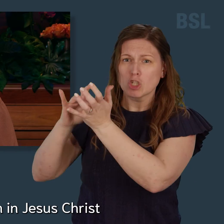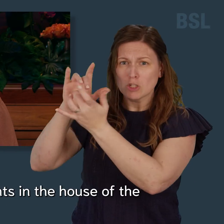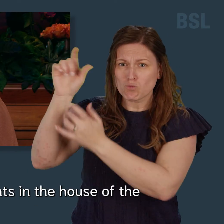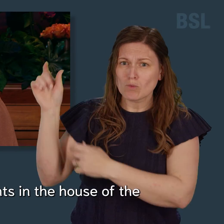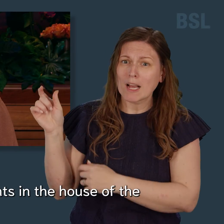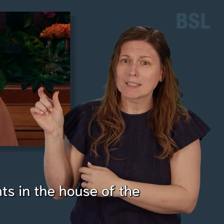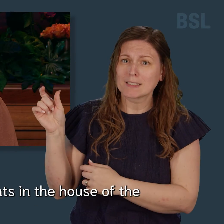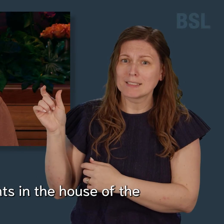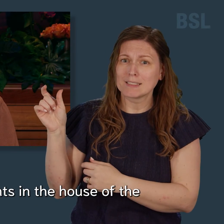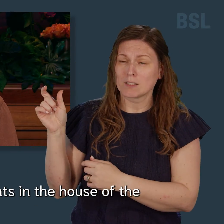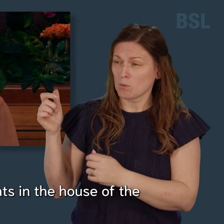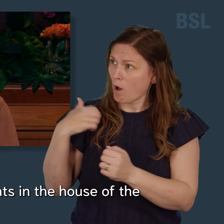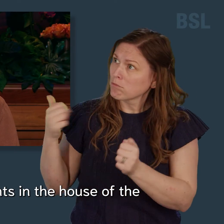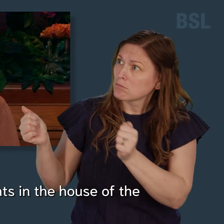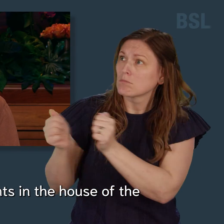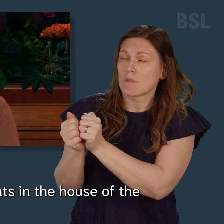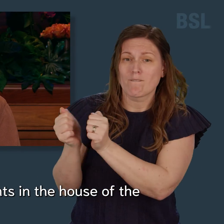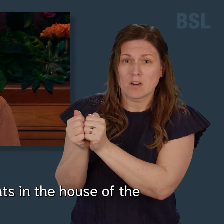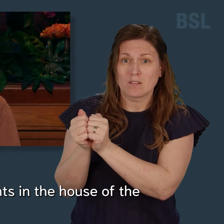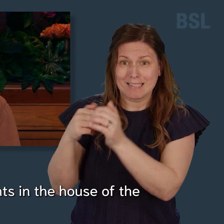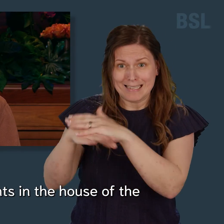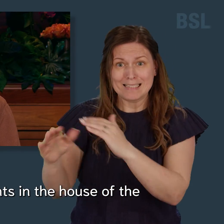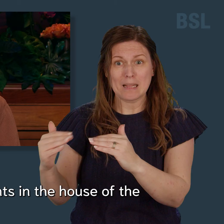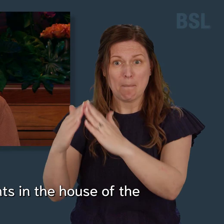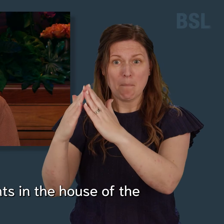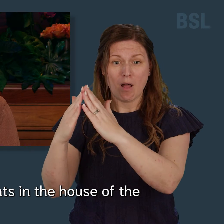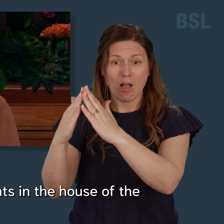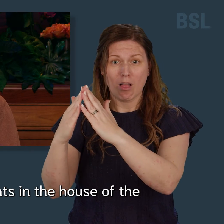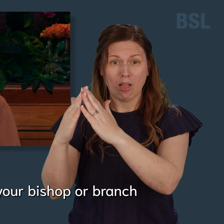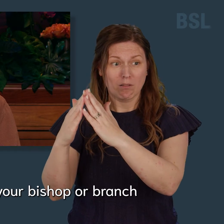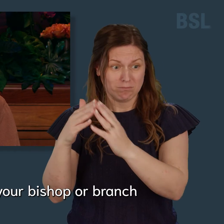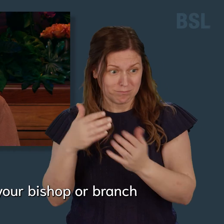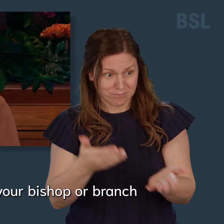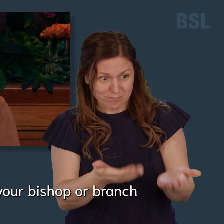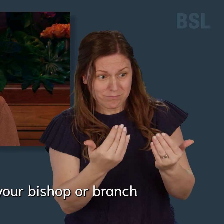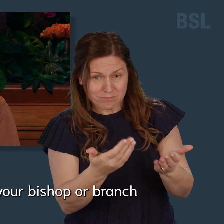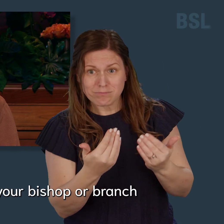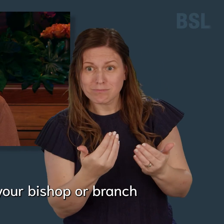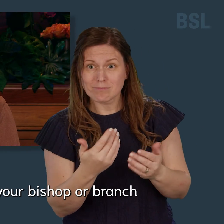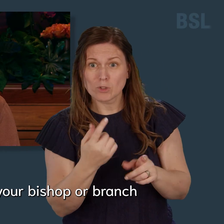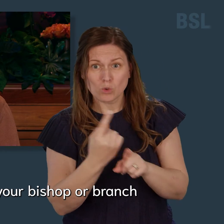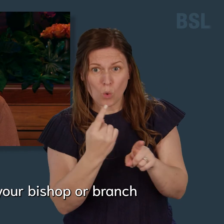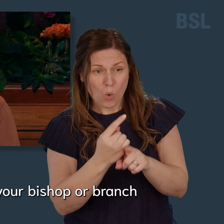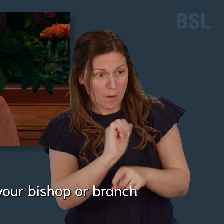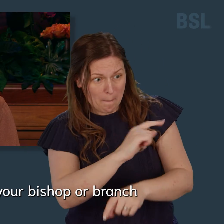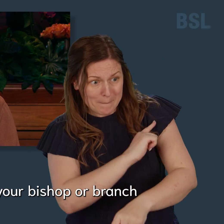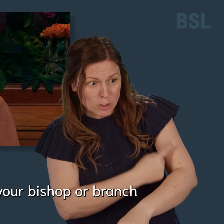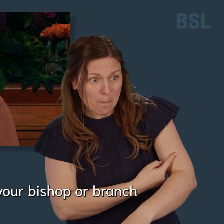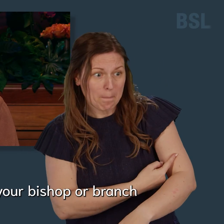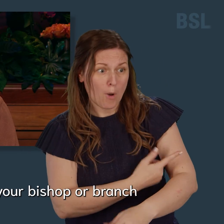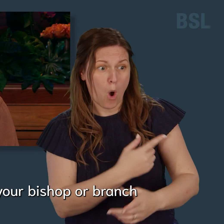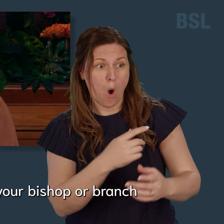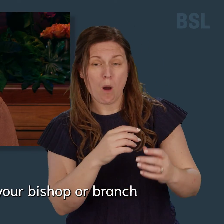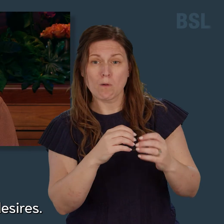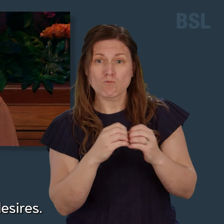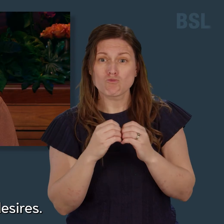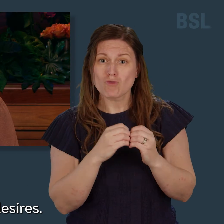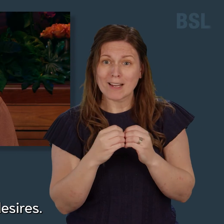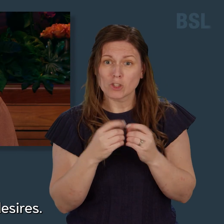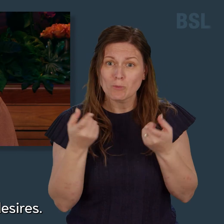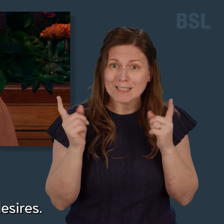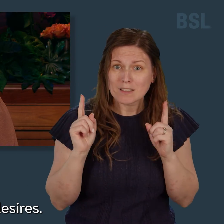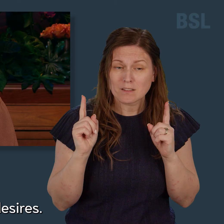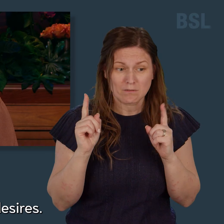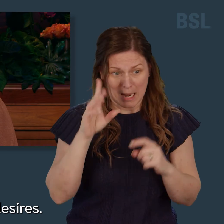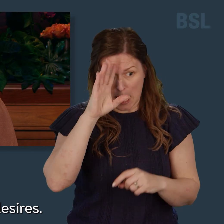Christ by making sacred covenants in the house of the Lord, I invite you to speak with your bishop or branch president and let